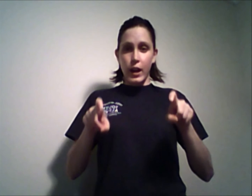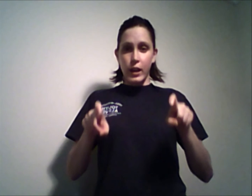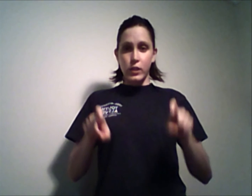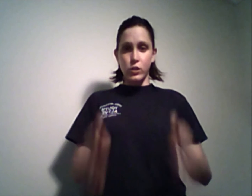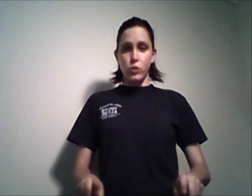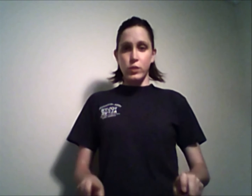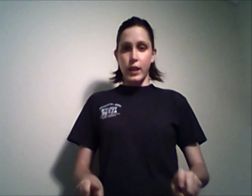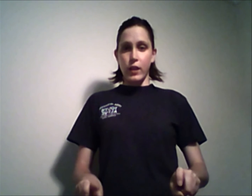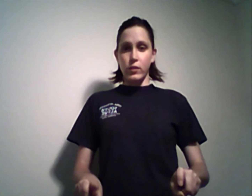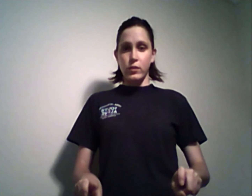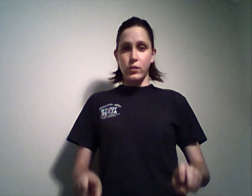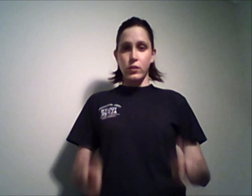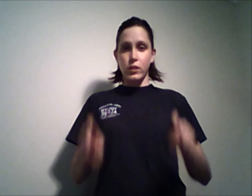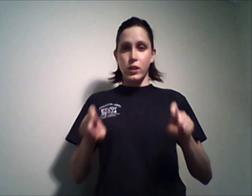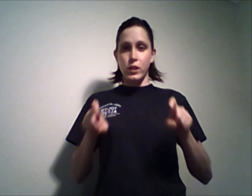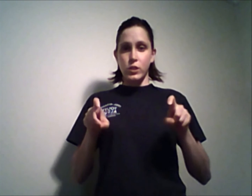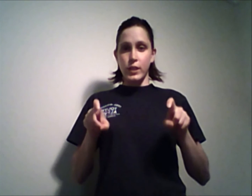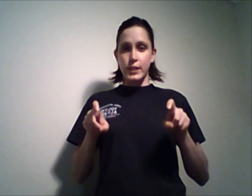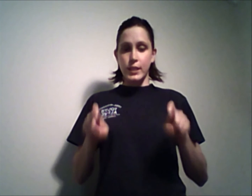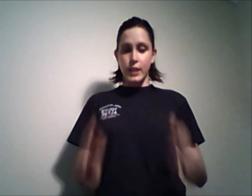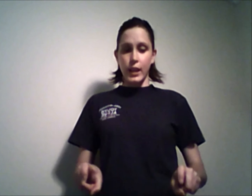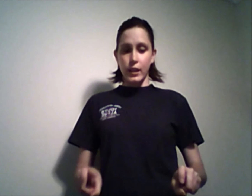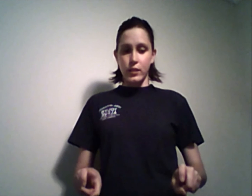just goes down. So that's need.